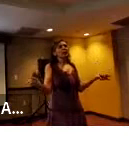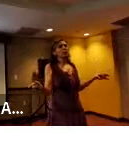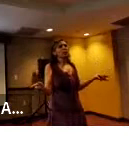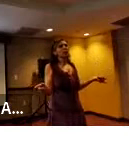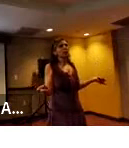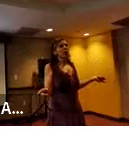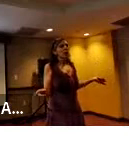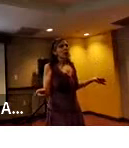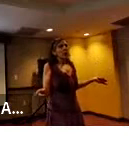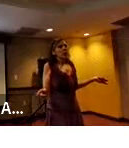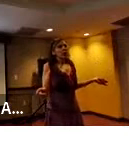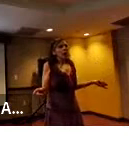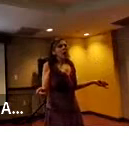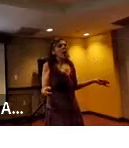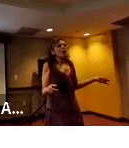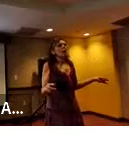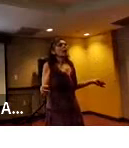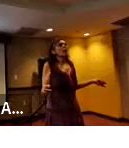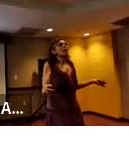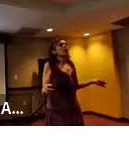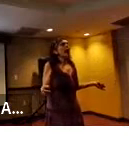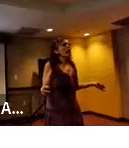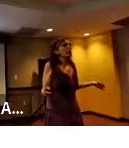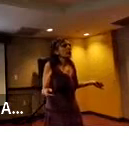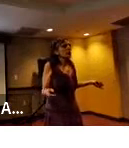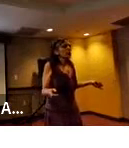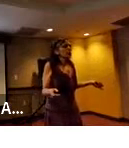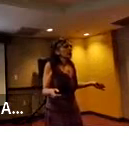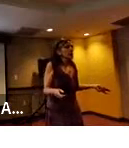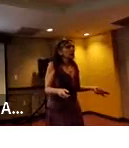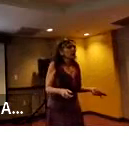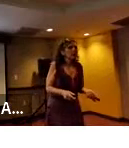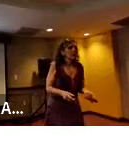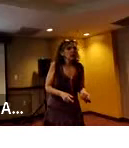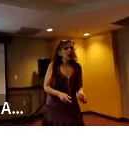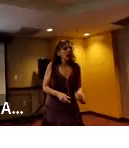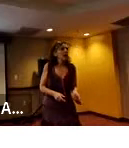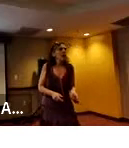once, play it everywhere for? Over